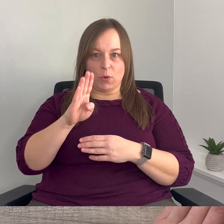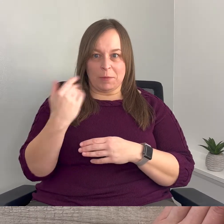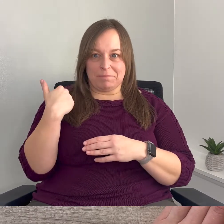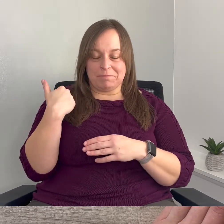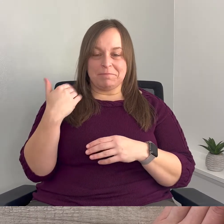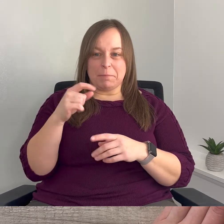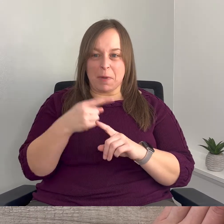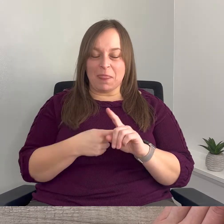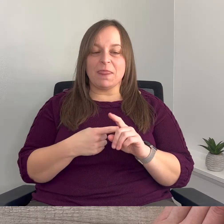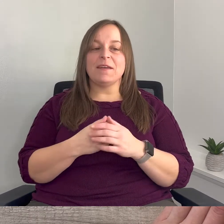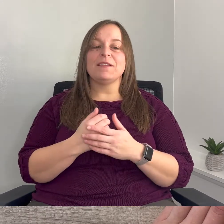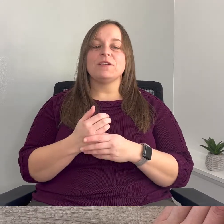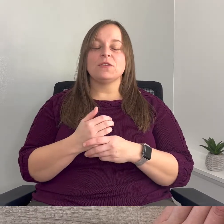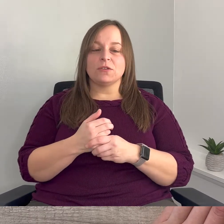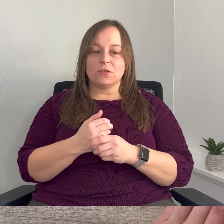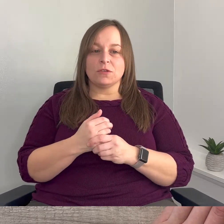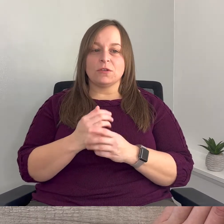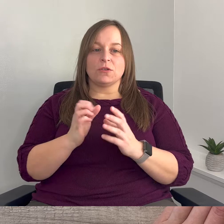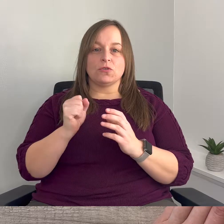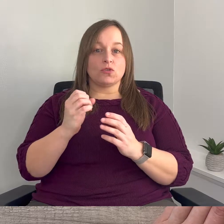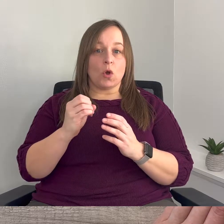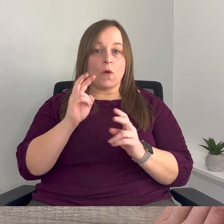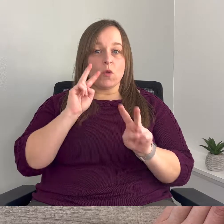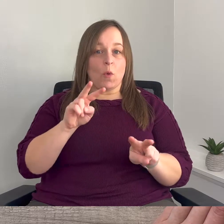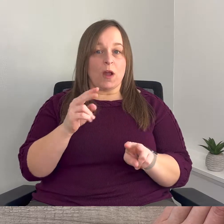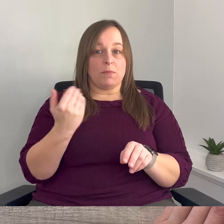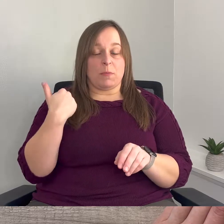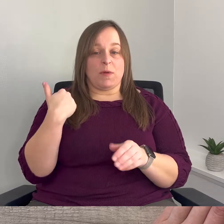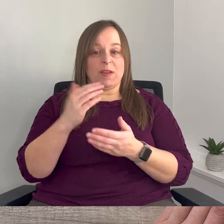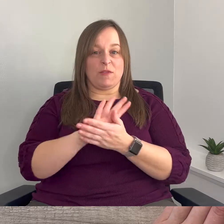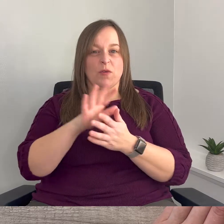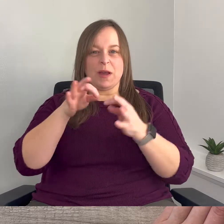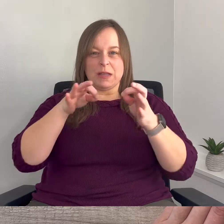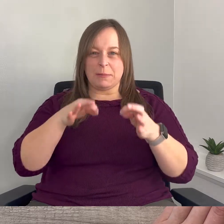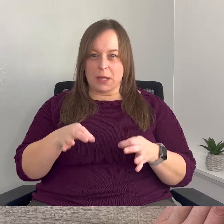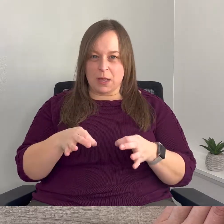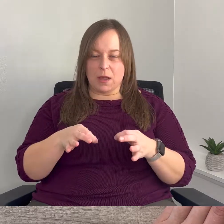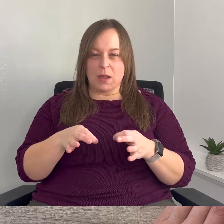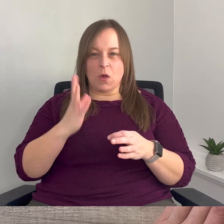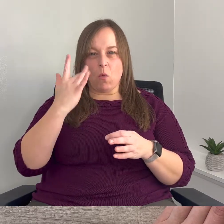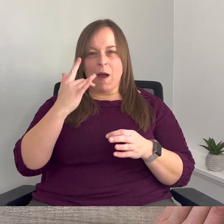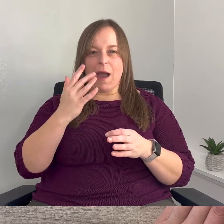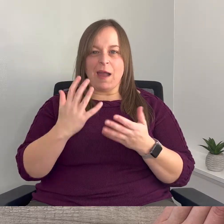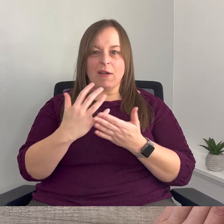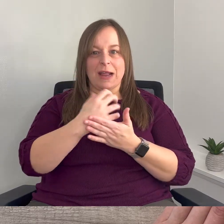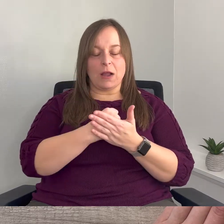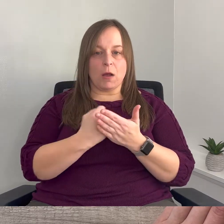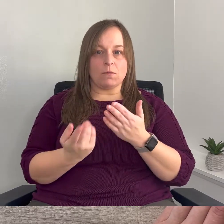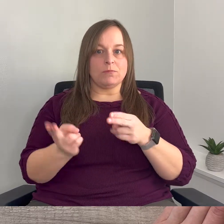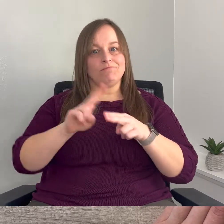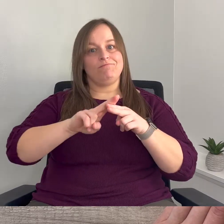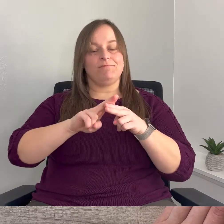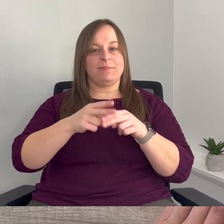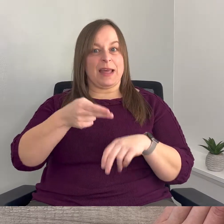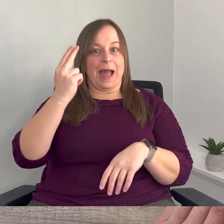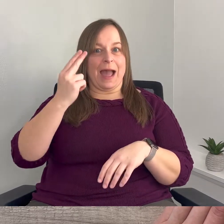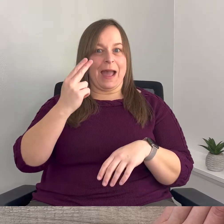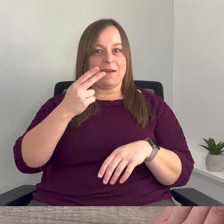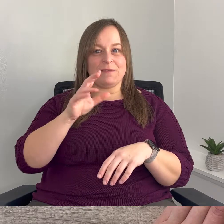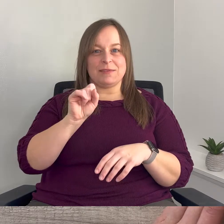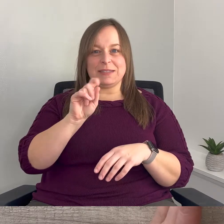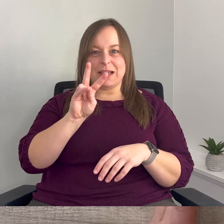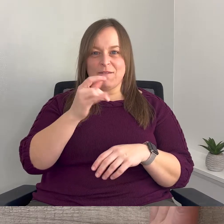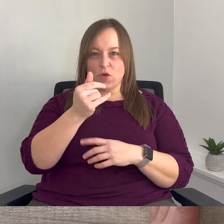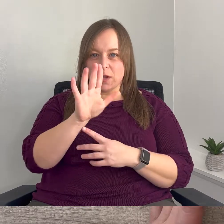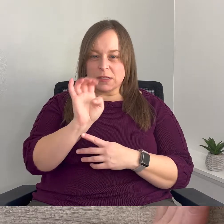the breakdown for February. So if you watched my previous video, I explained why our income was so